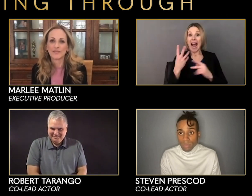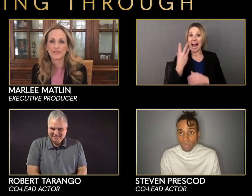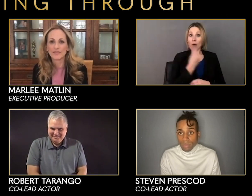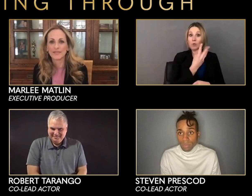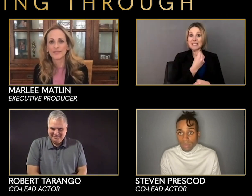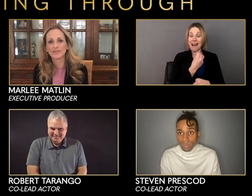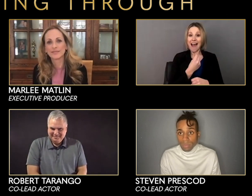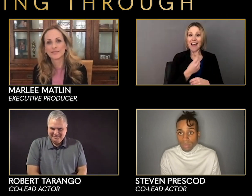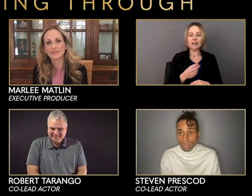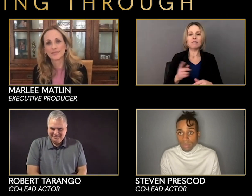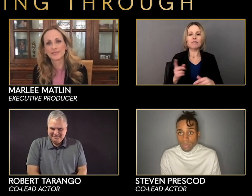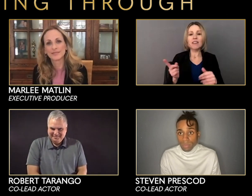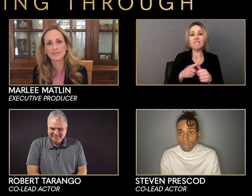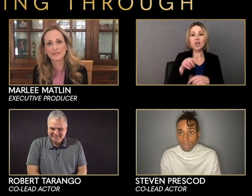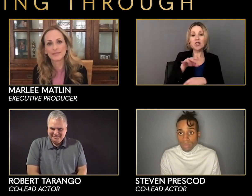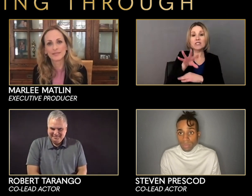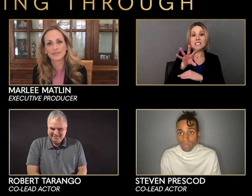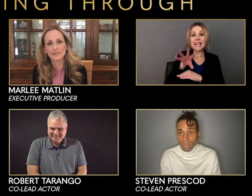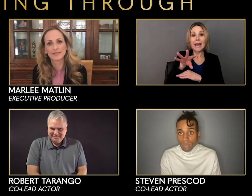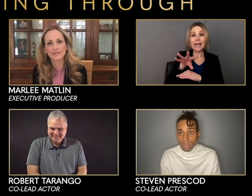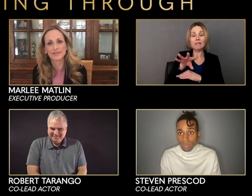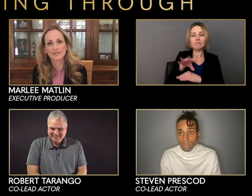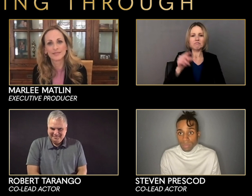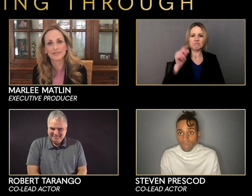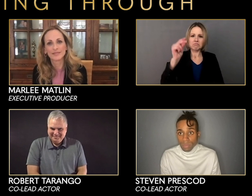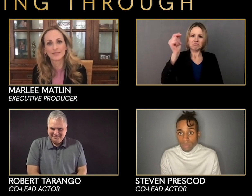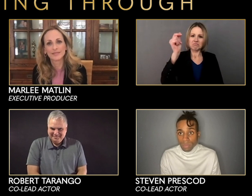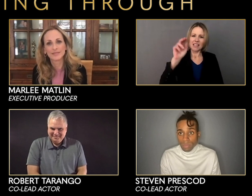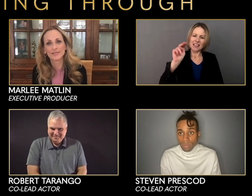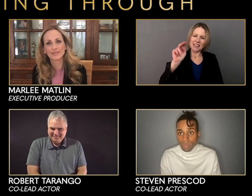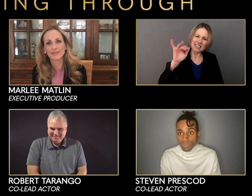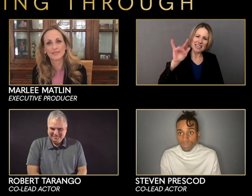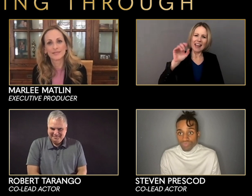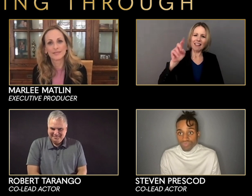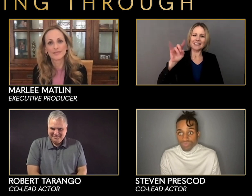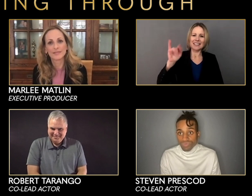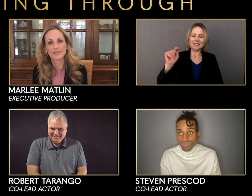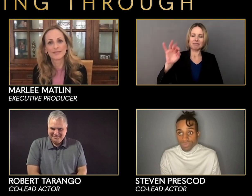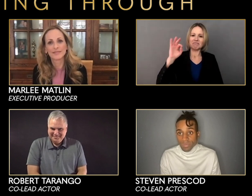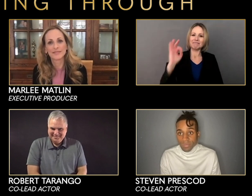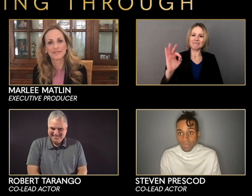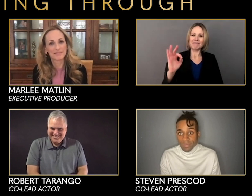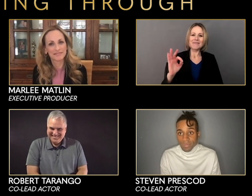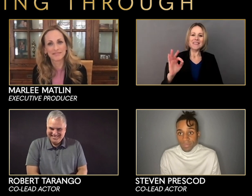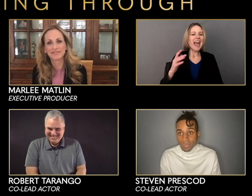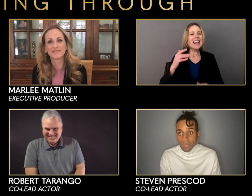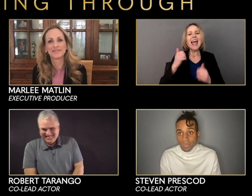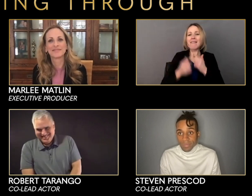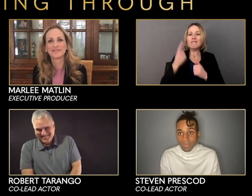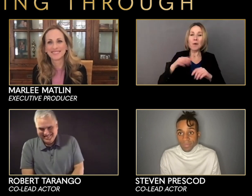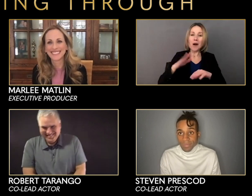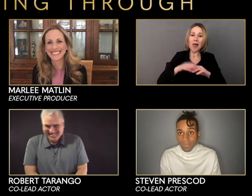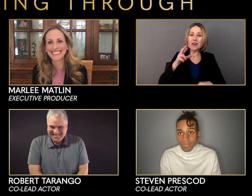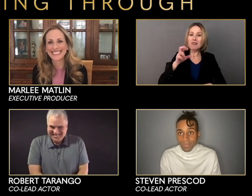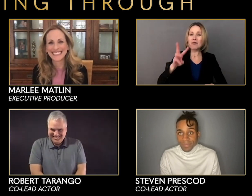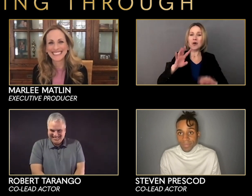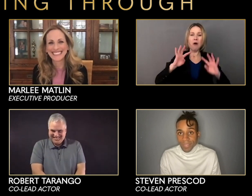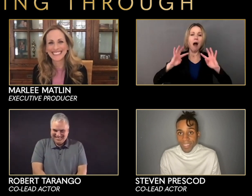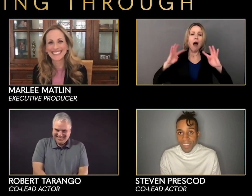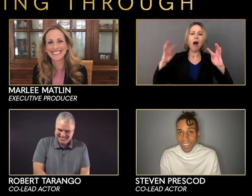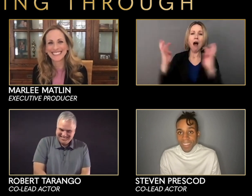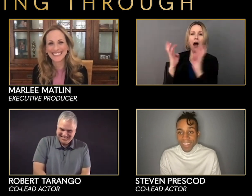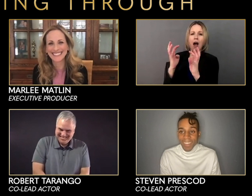mean, everyone on that crew rallied around him and was cheering and patting him on the back and going because they saw how